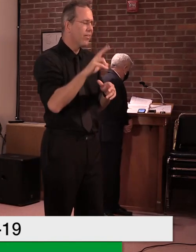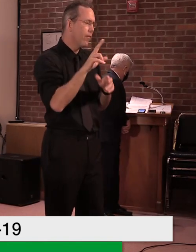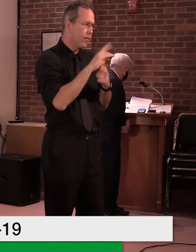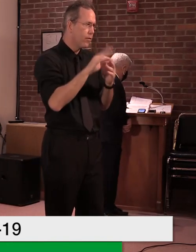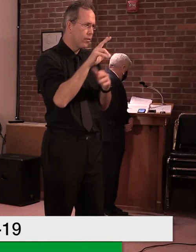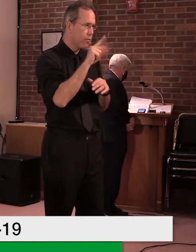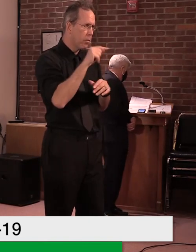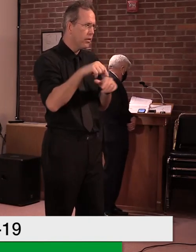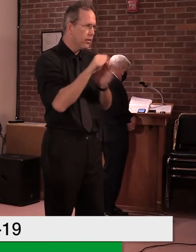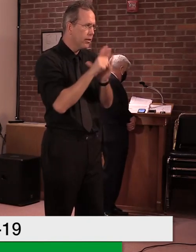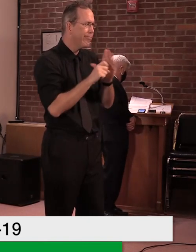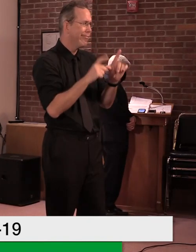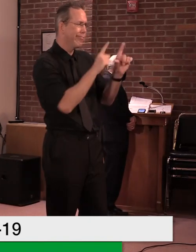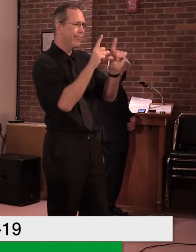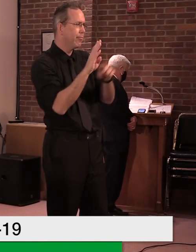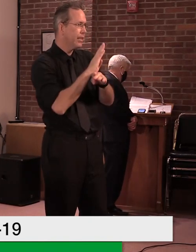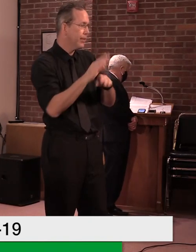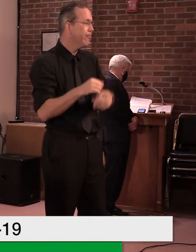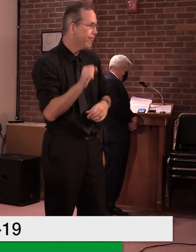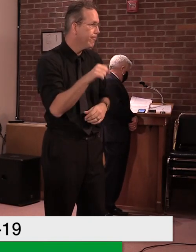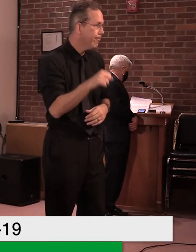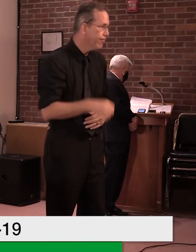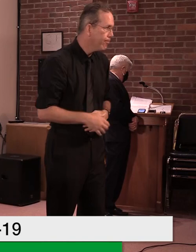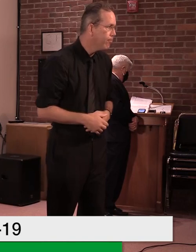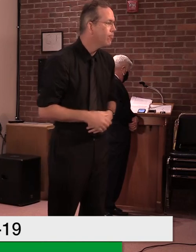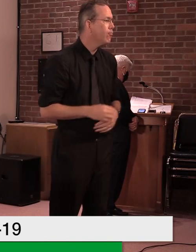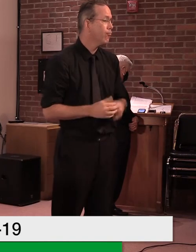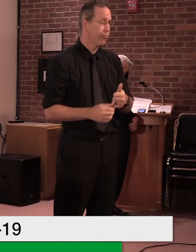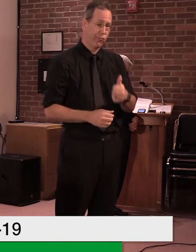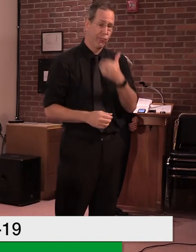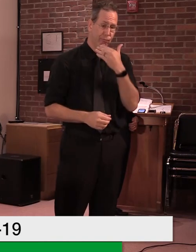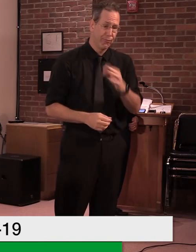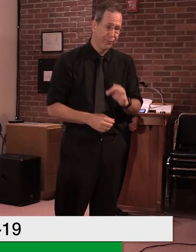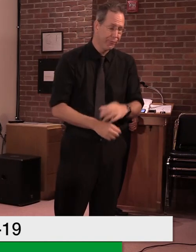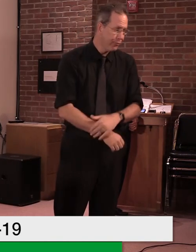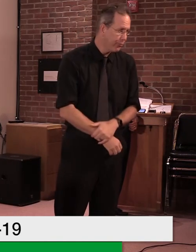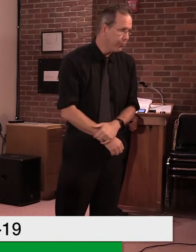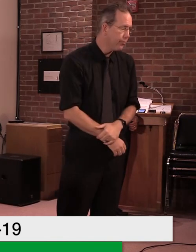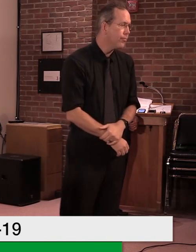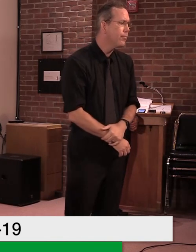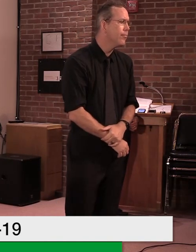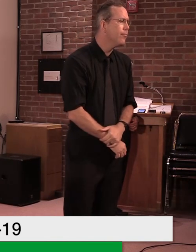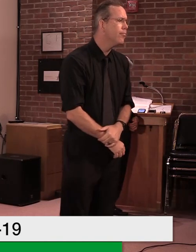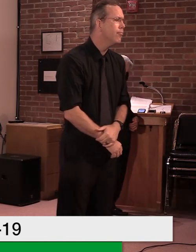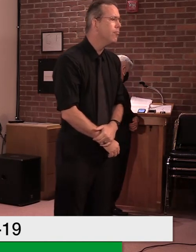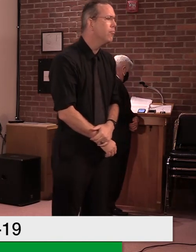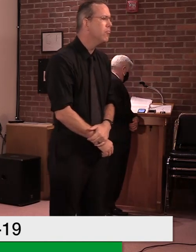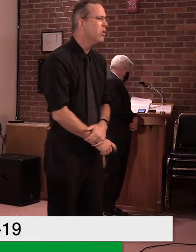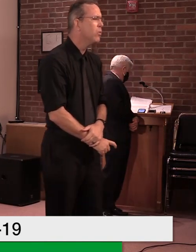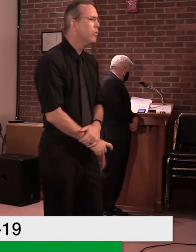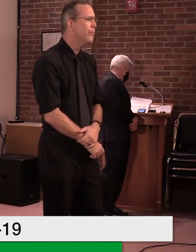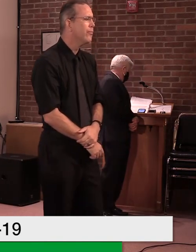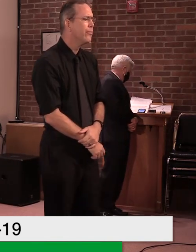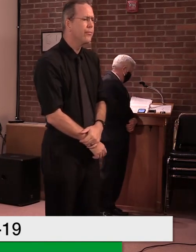Thank you. Guy Page.